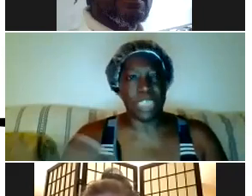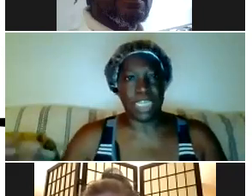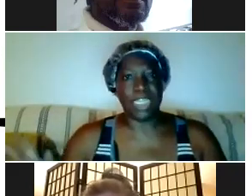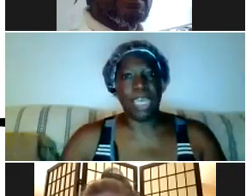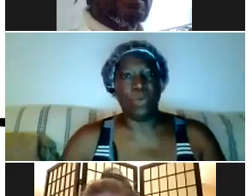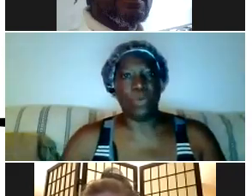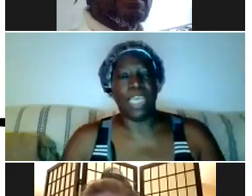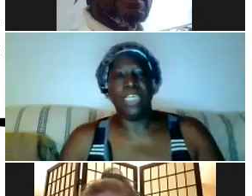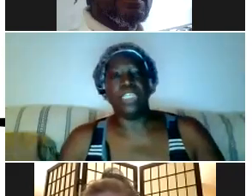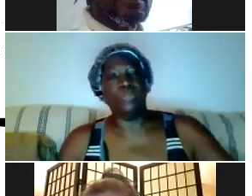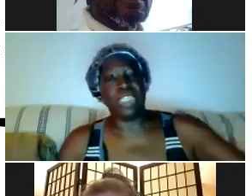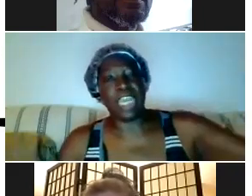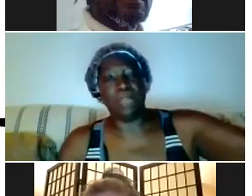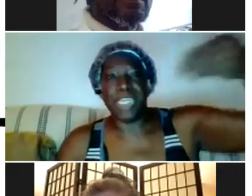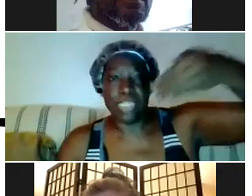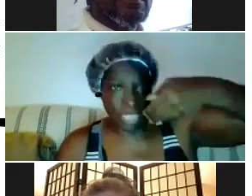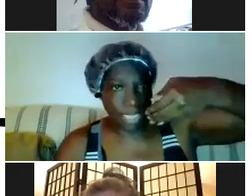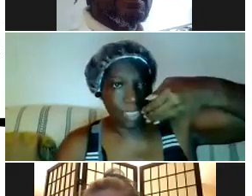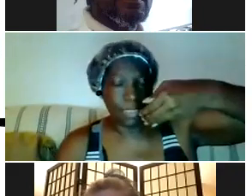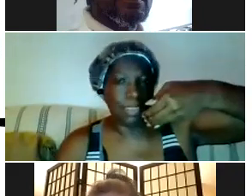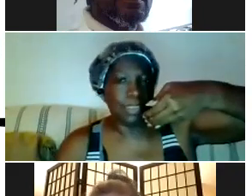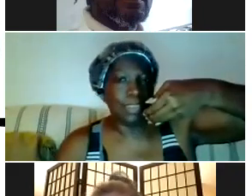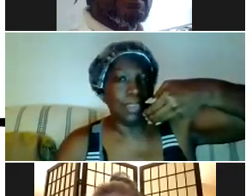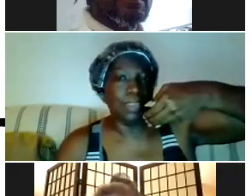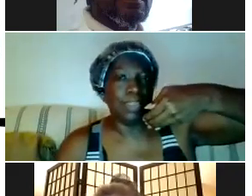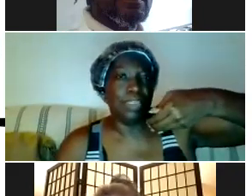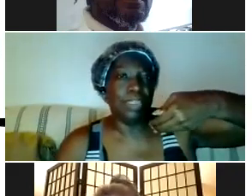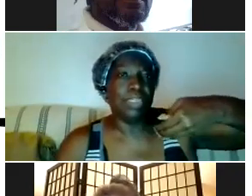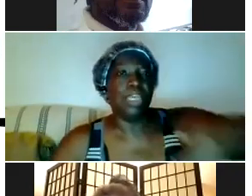you would sign it that way. So you would sign pizza,